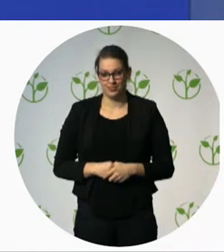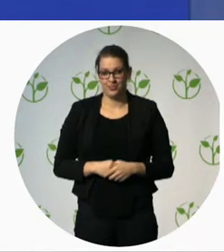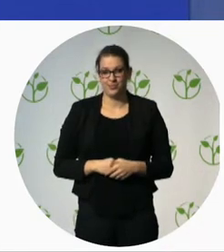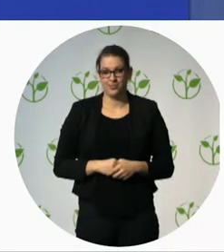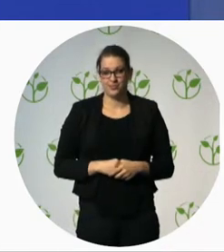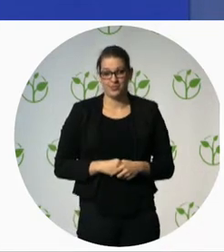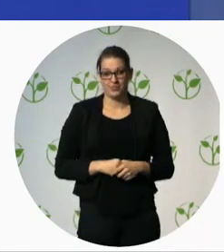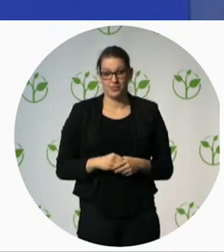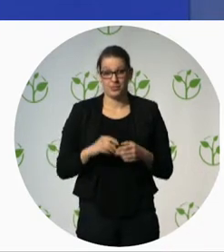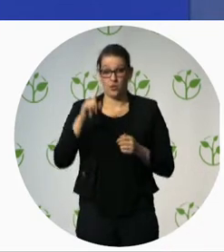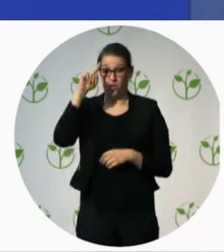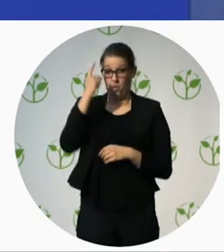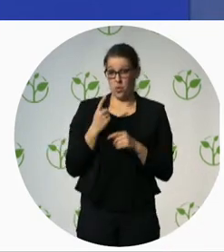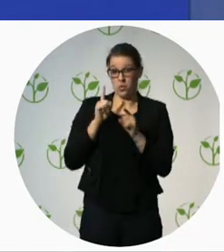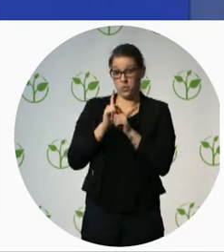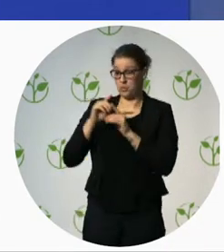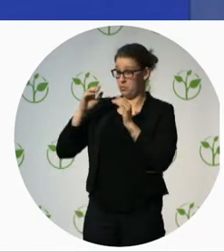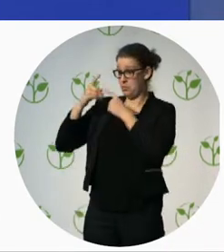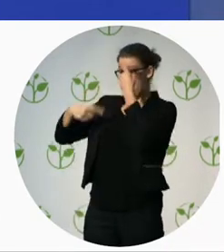to keep accessibility